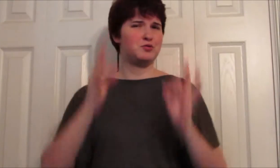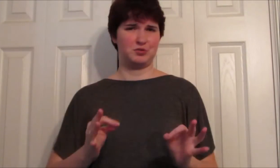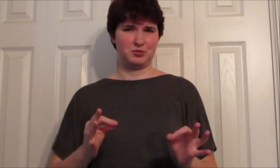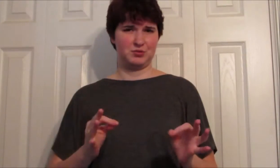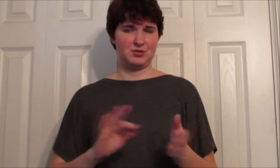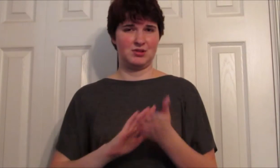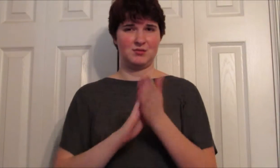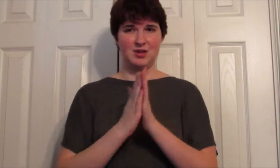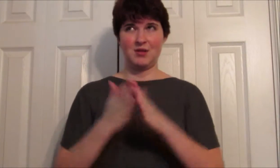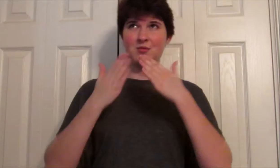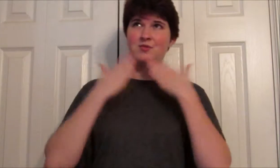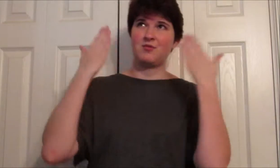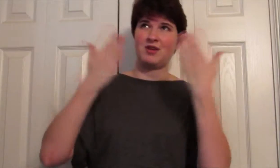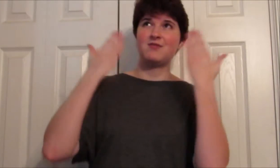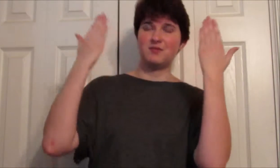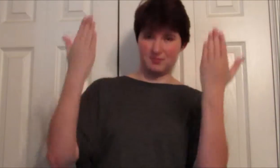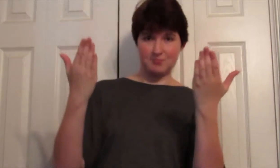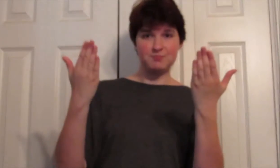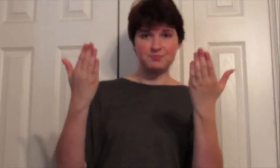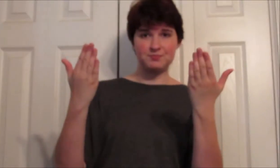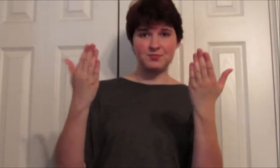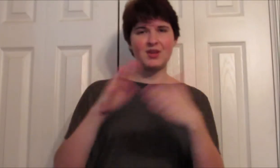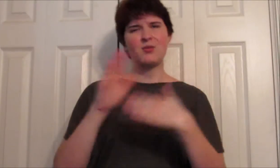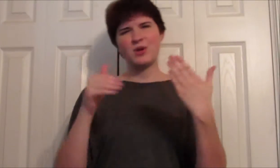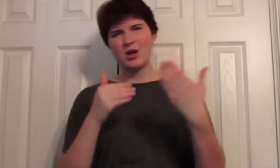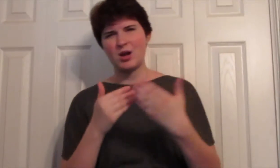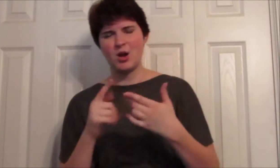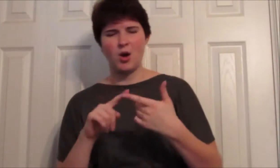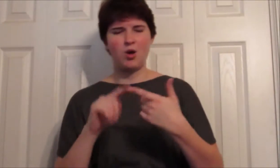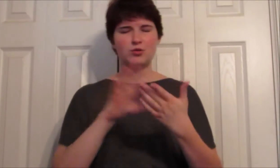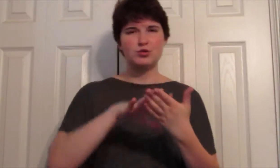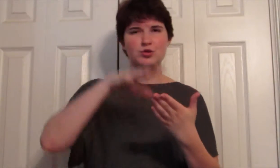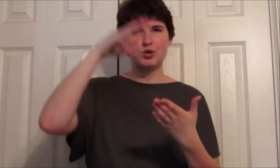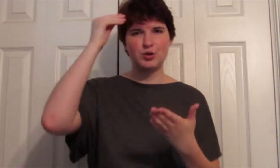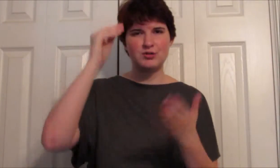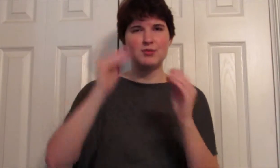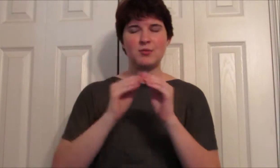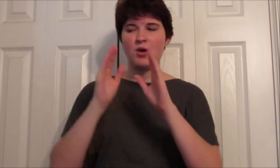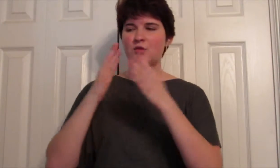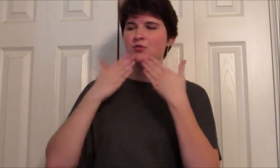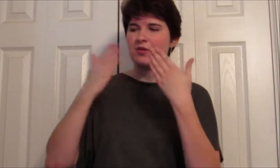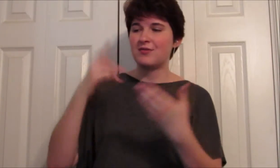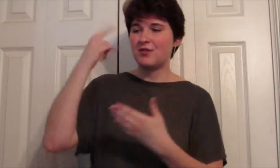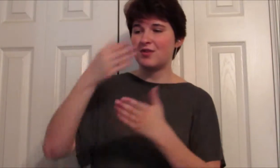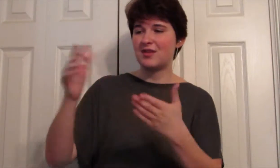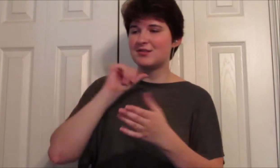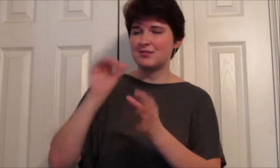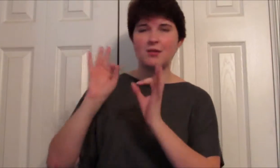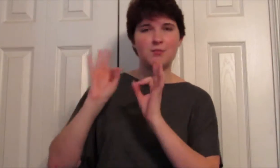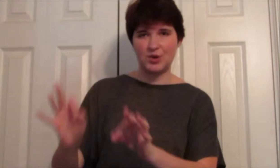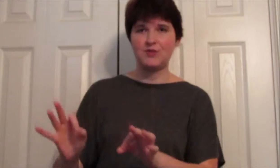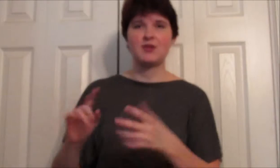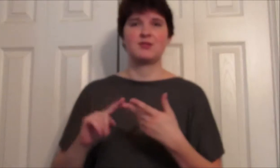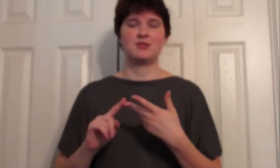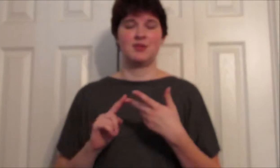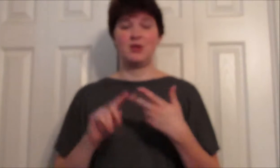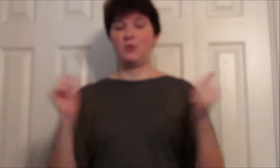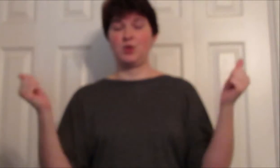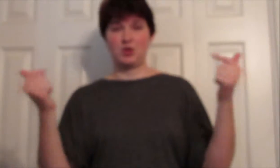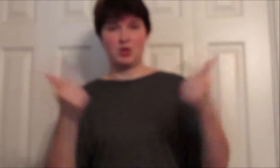be more grateful as people, and we can all learn to be more grateful about the imperfect things in our lives. And we can all learn